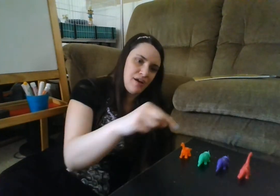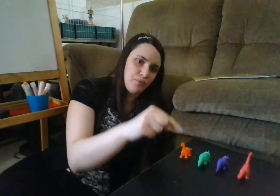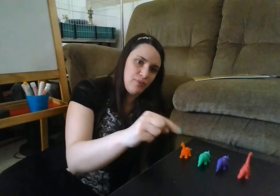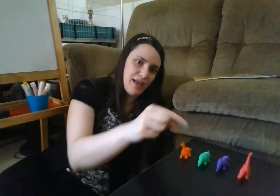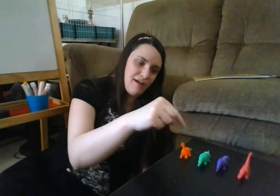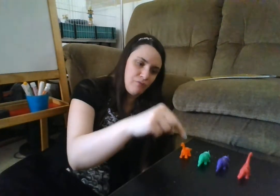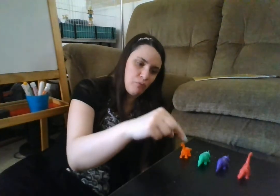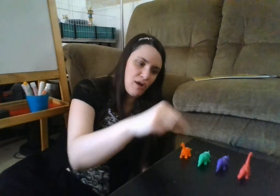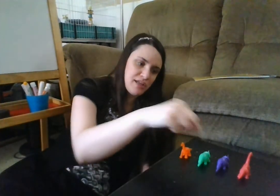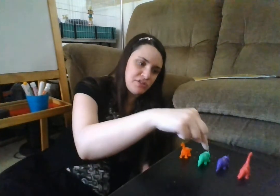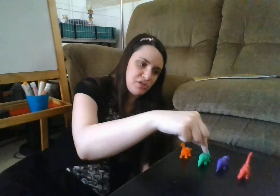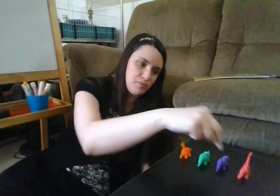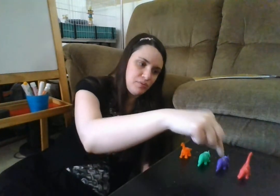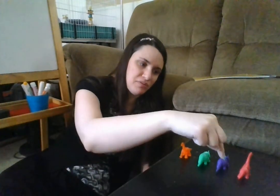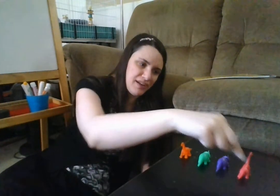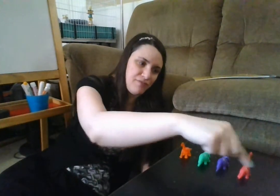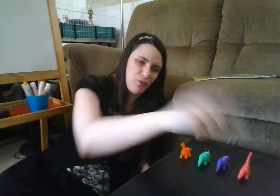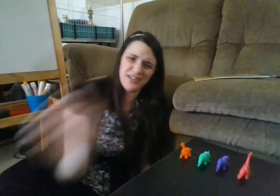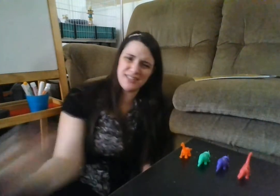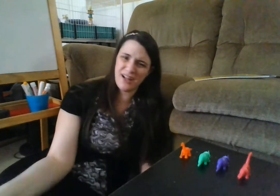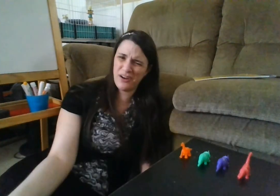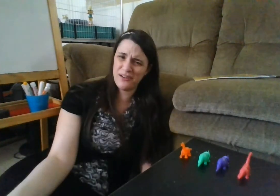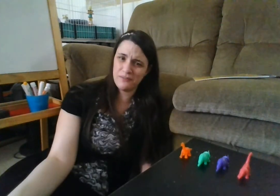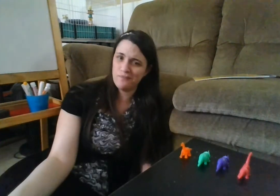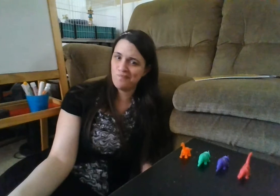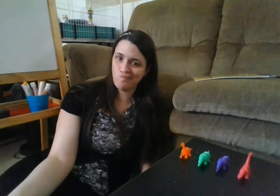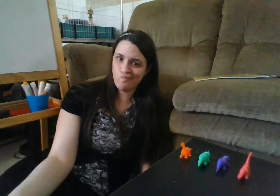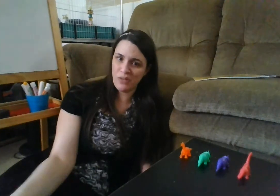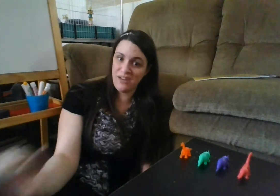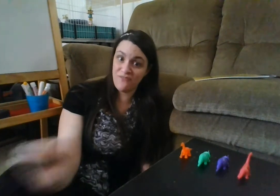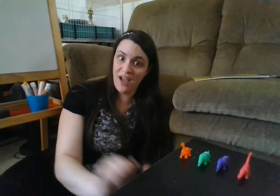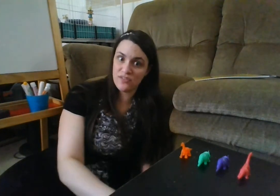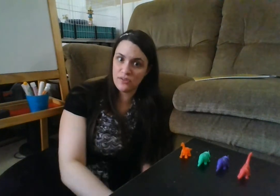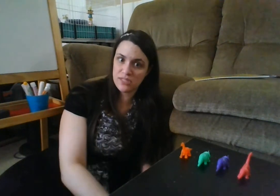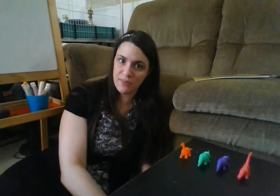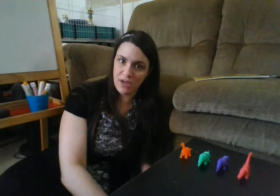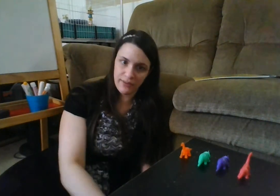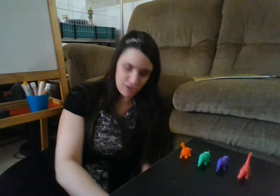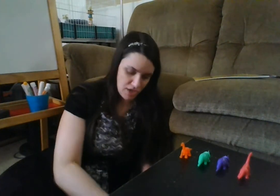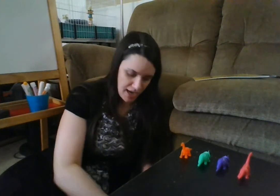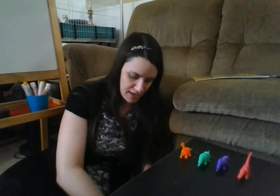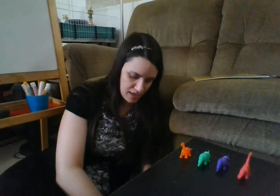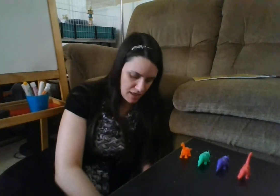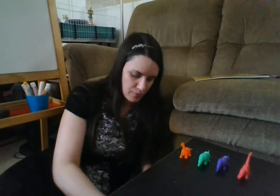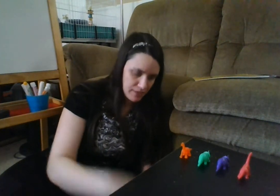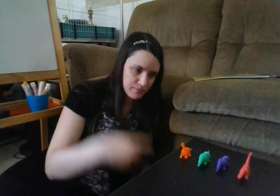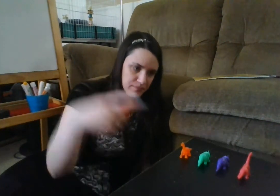Now we have 1, 2, 3, 4. Does that work? We need 5. So let's keep going. Let's try adding another one.